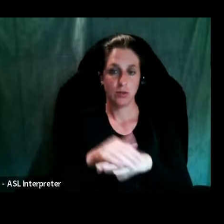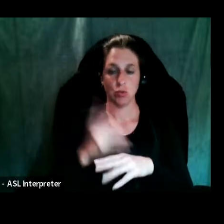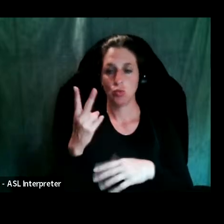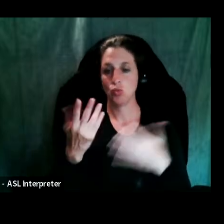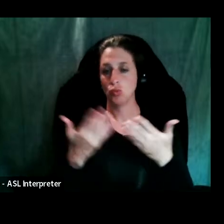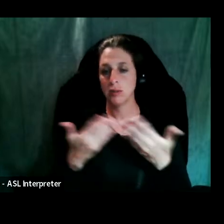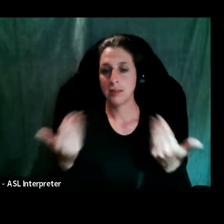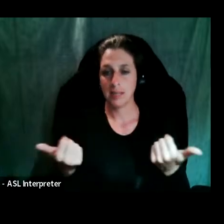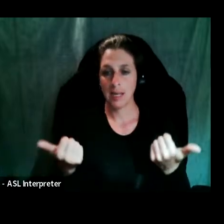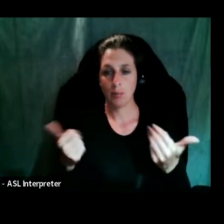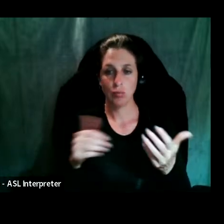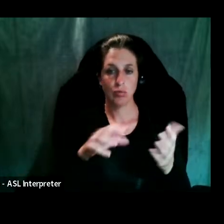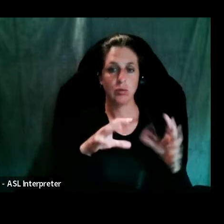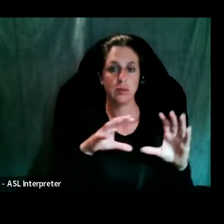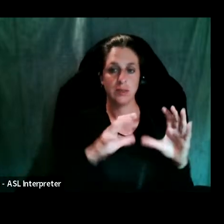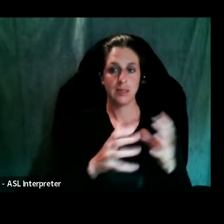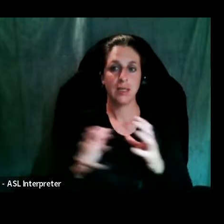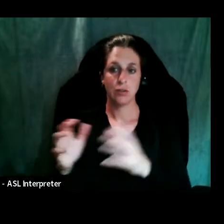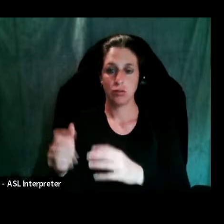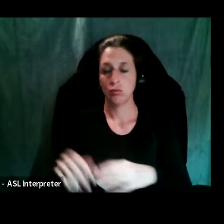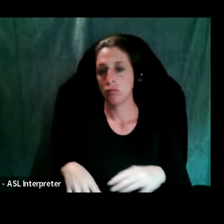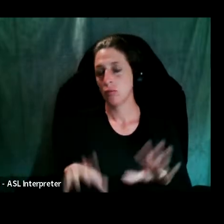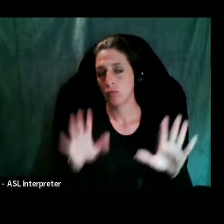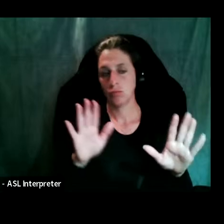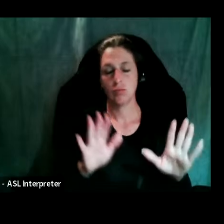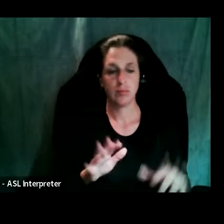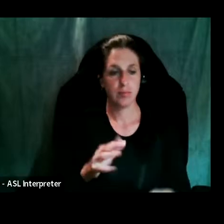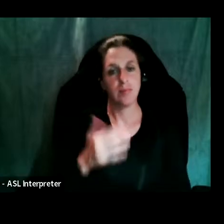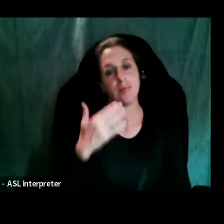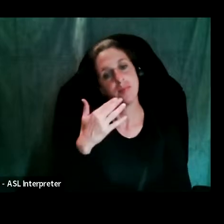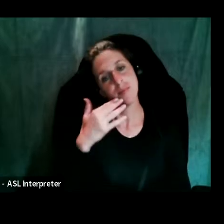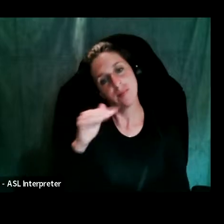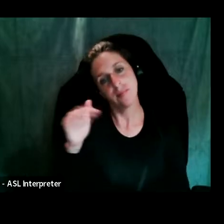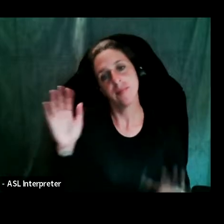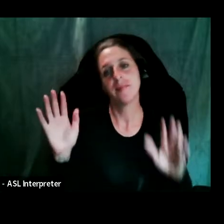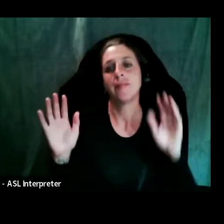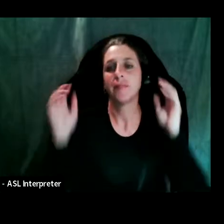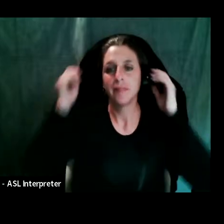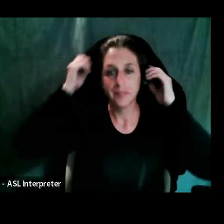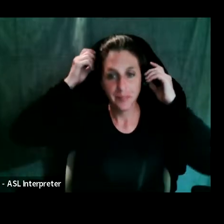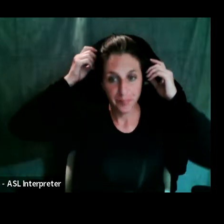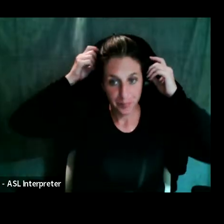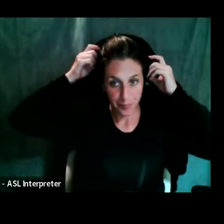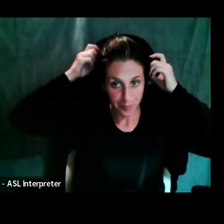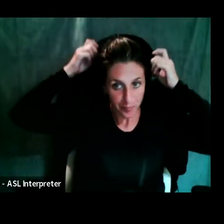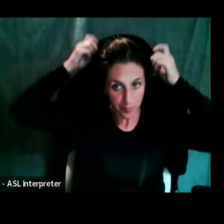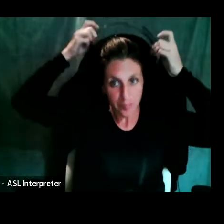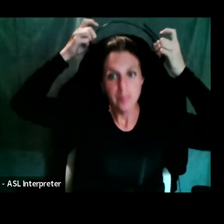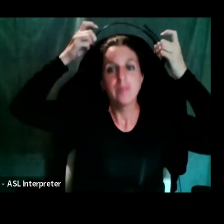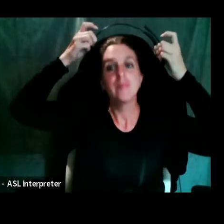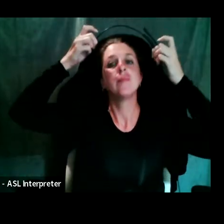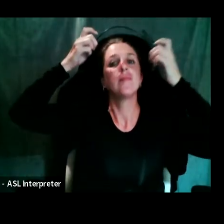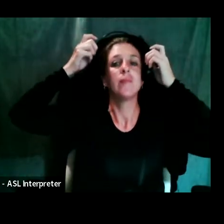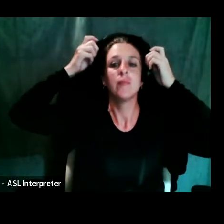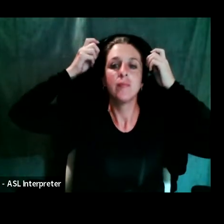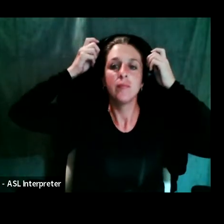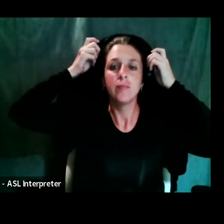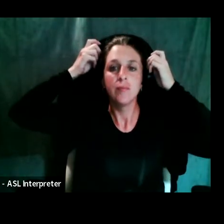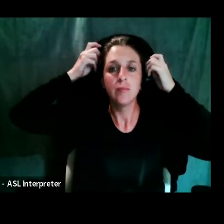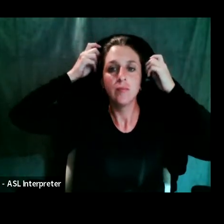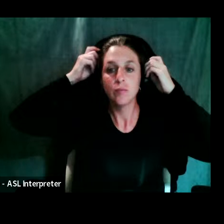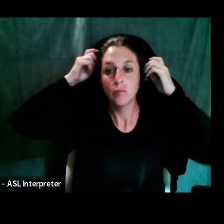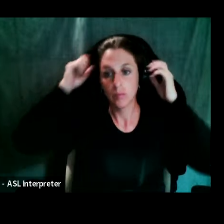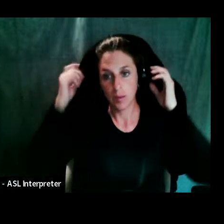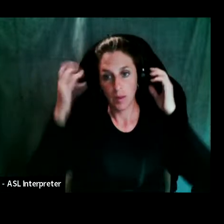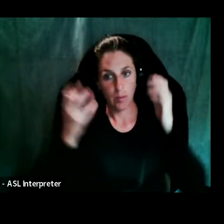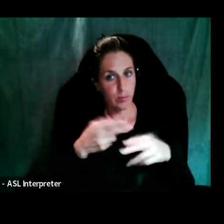separate sections. Super. Yeah. Thanks. I just wanted to mention when you were speaking